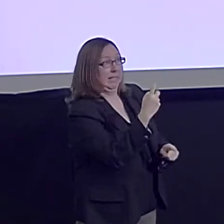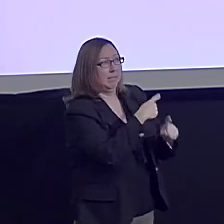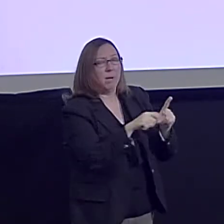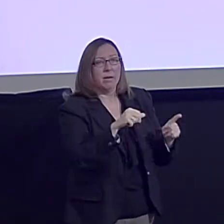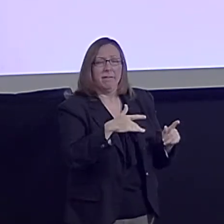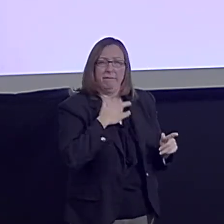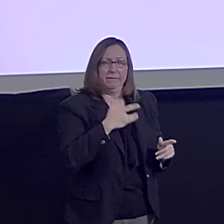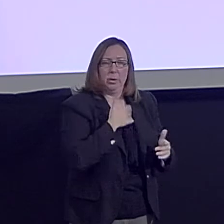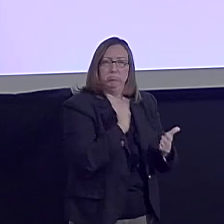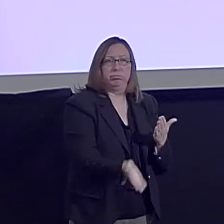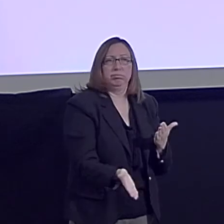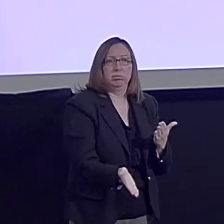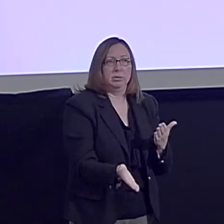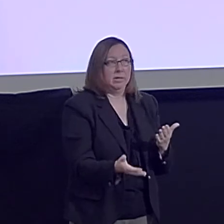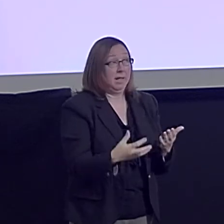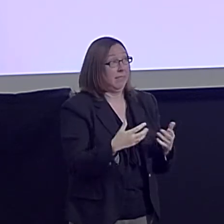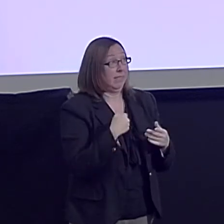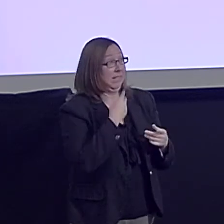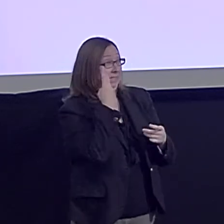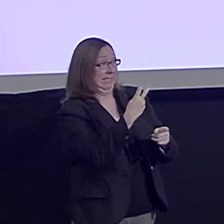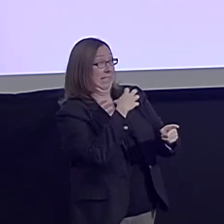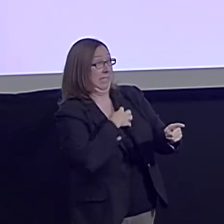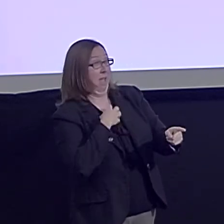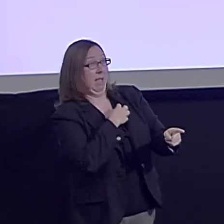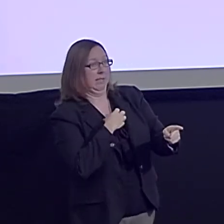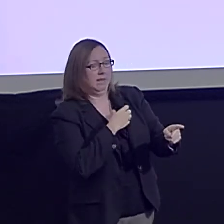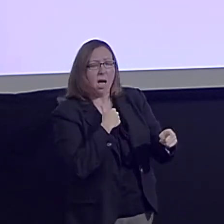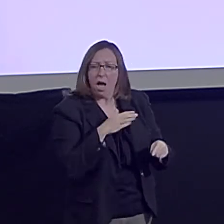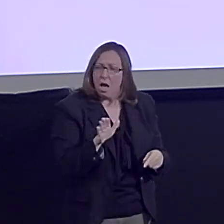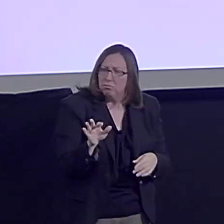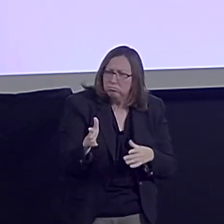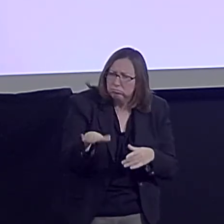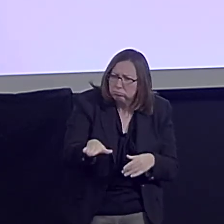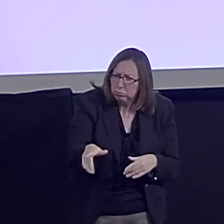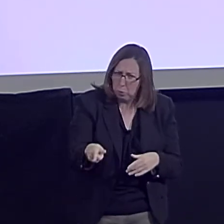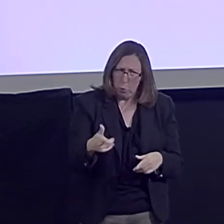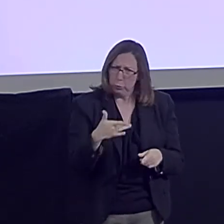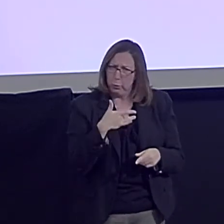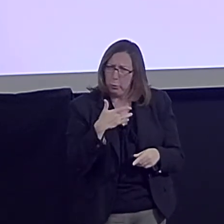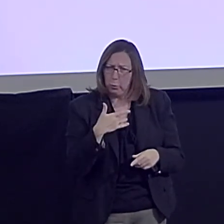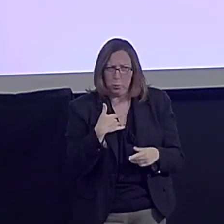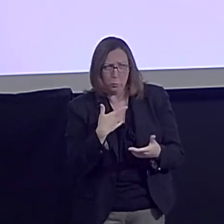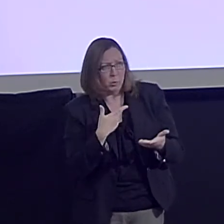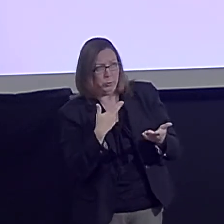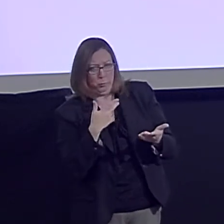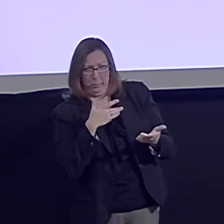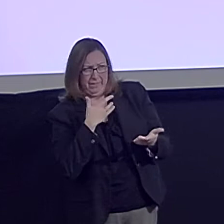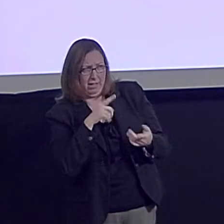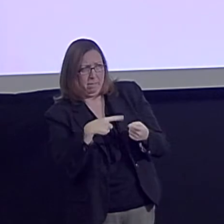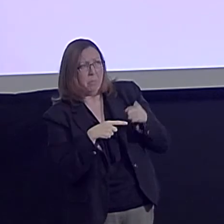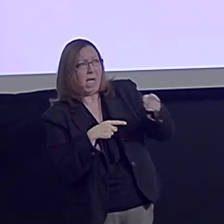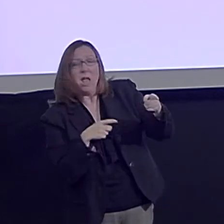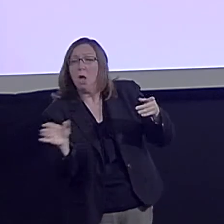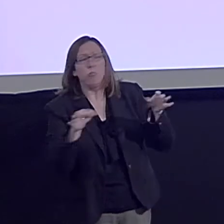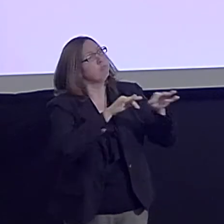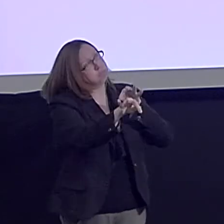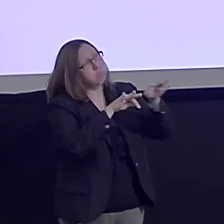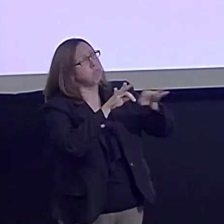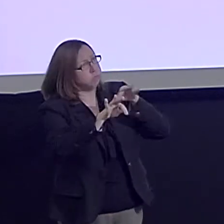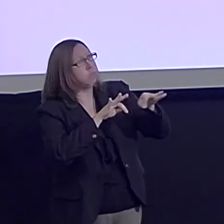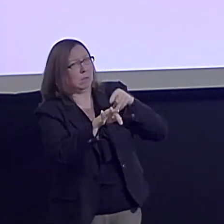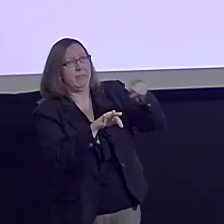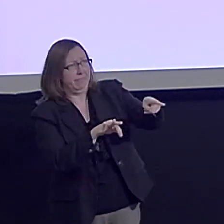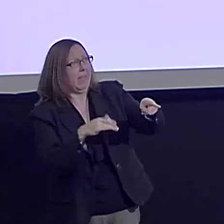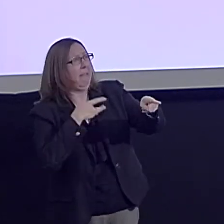the patient see vomits. They ask, what do you think about that? And he said, delicious. So you see the capacity